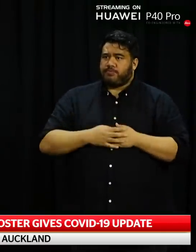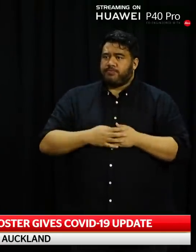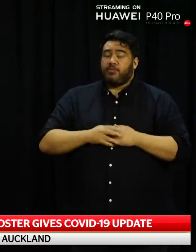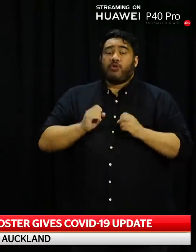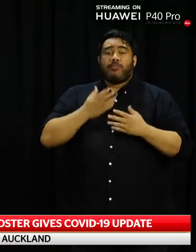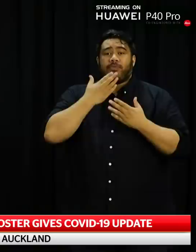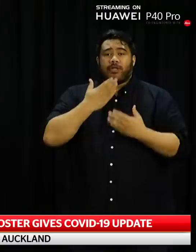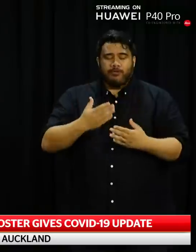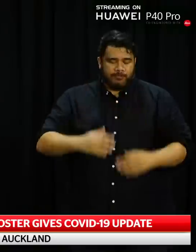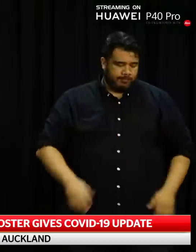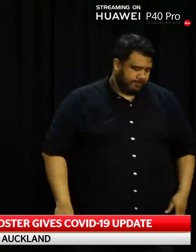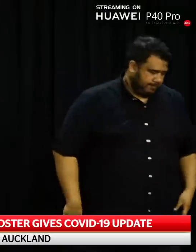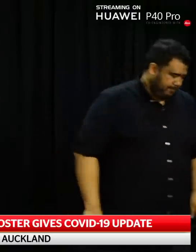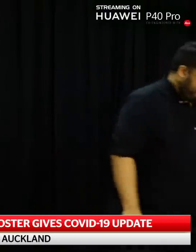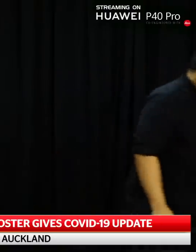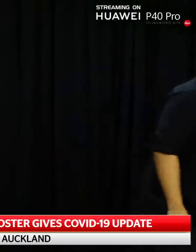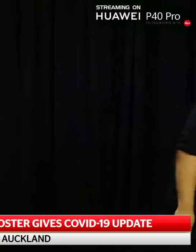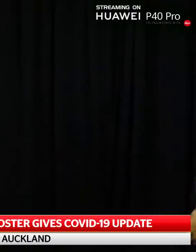Thank you all very much.